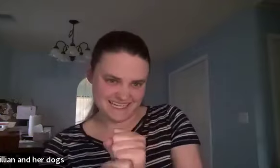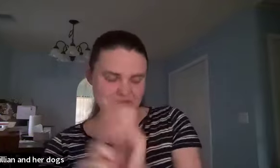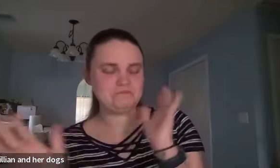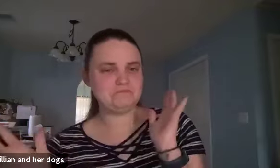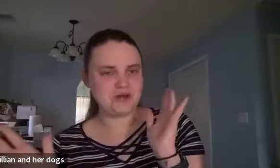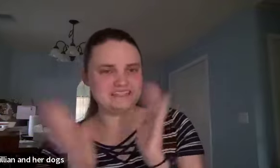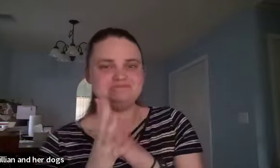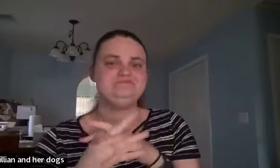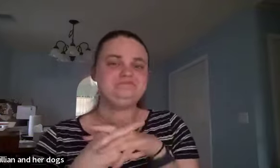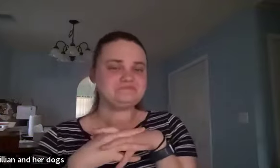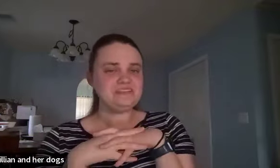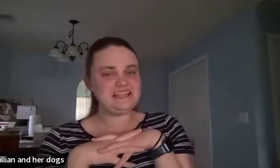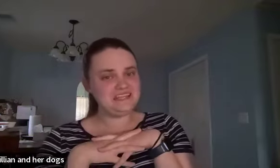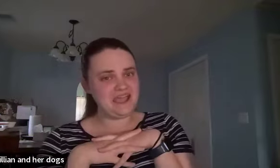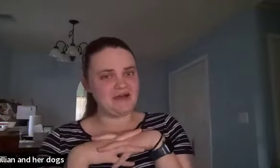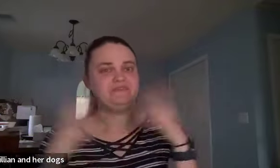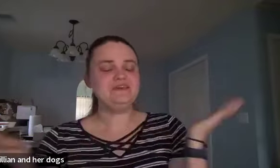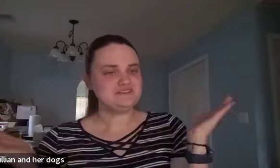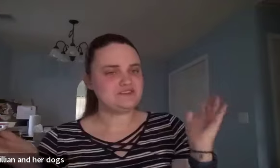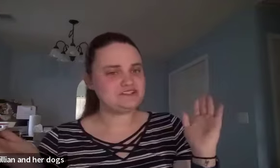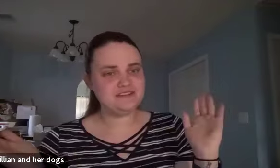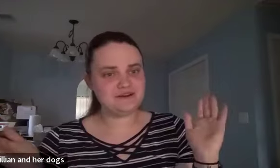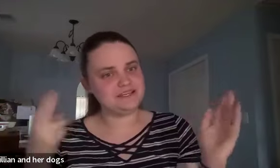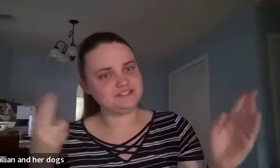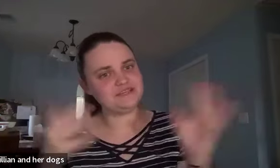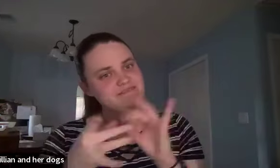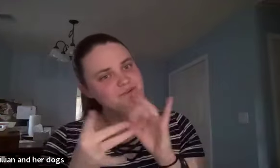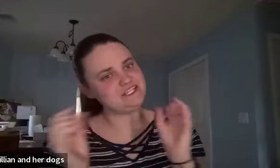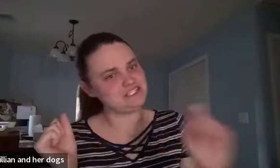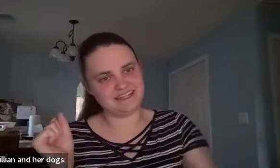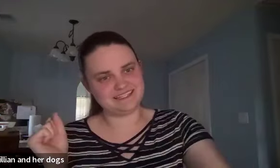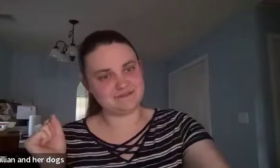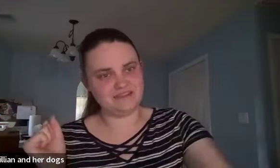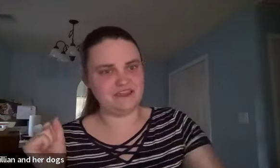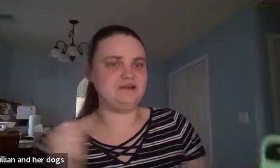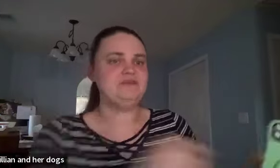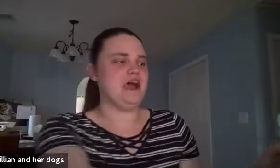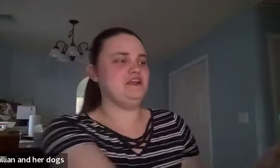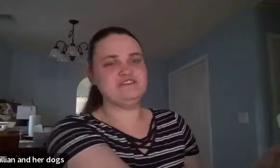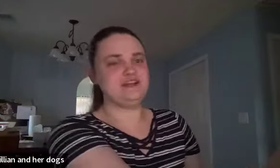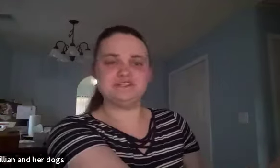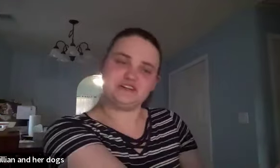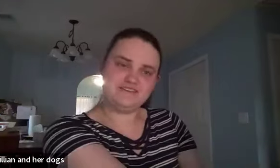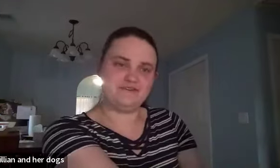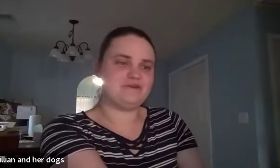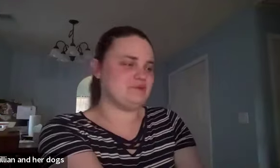fascinating. But yeah. So there's your little history information lesson right there. I know that's not what you're here for,